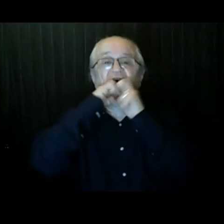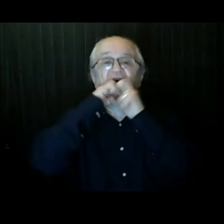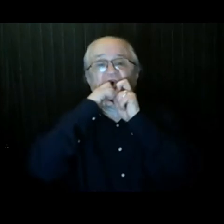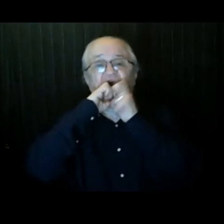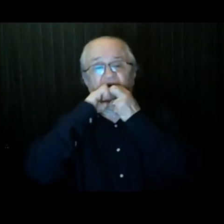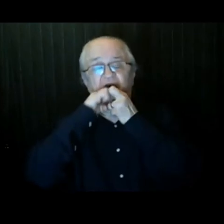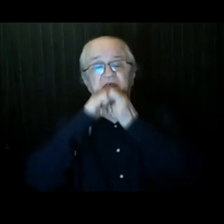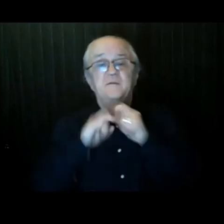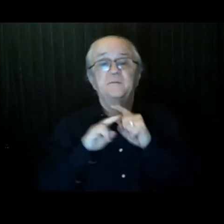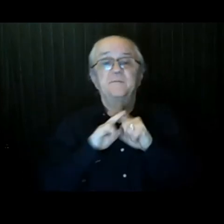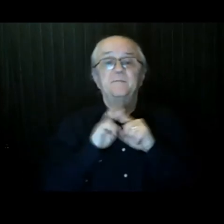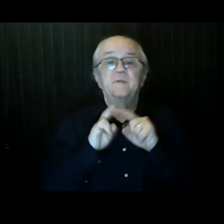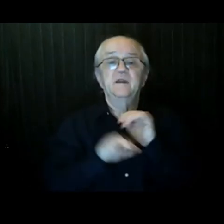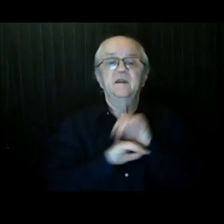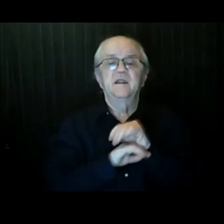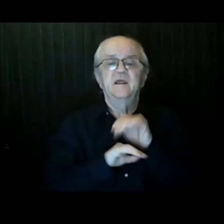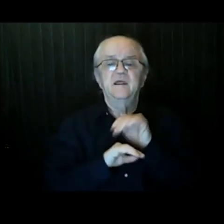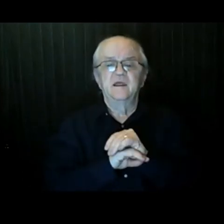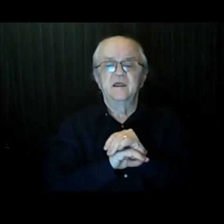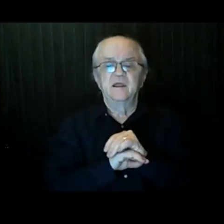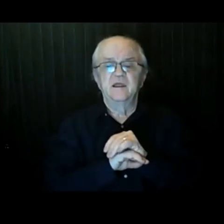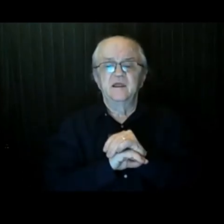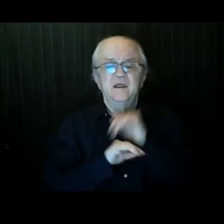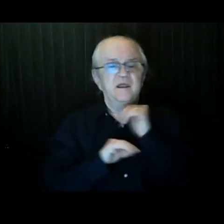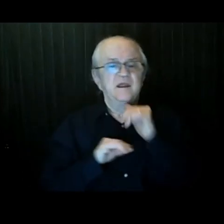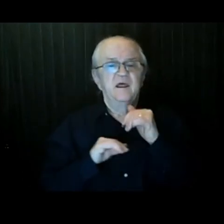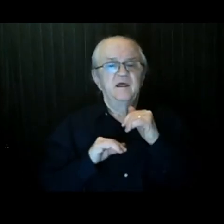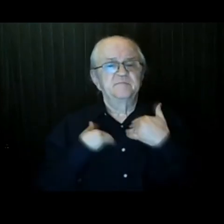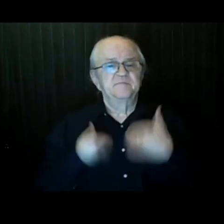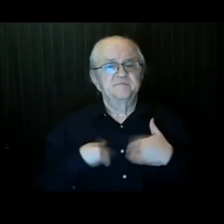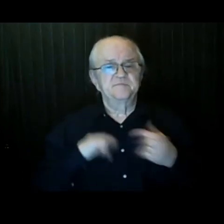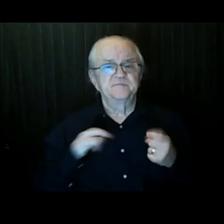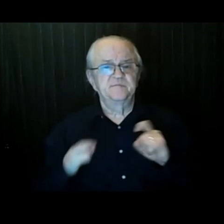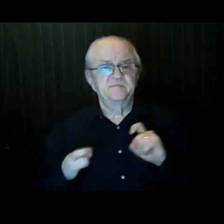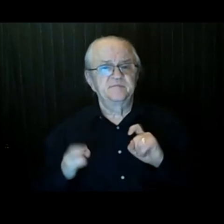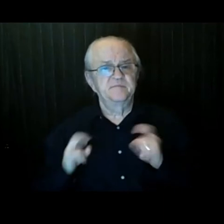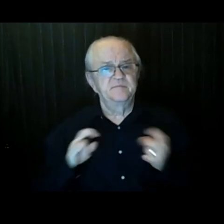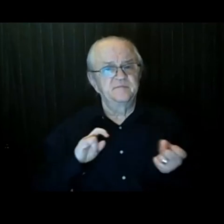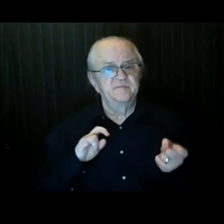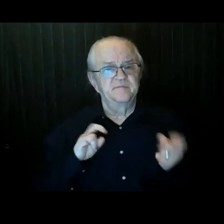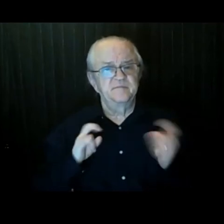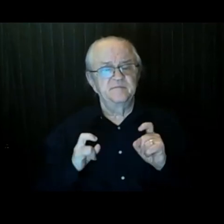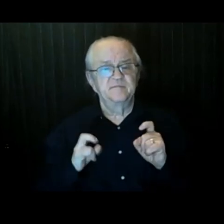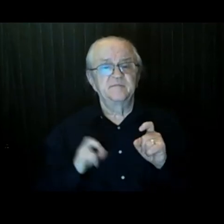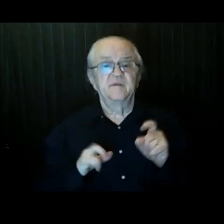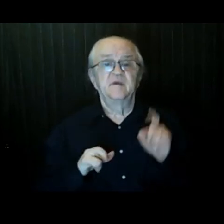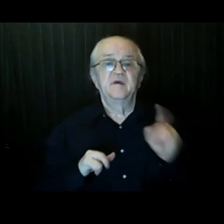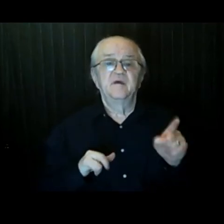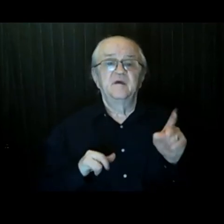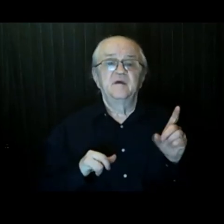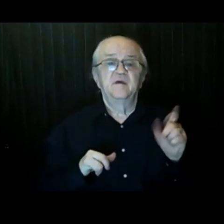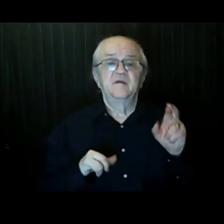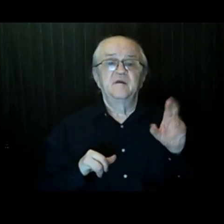tonight, though, she's not going to be shifting her shape. Darci Tucker and her husband are